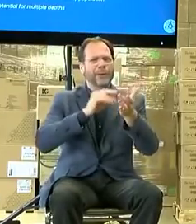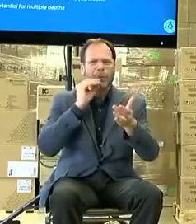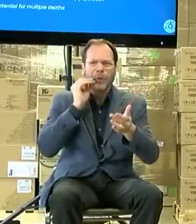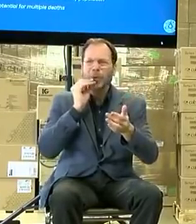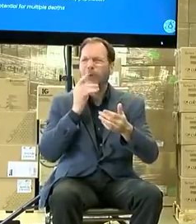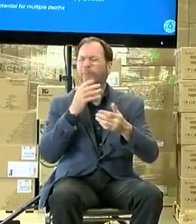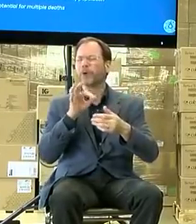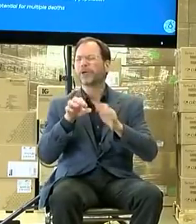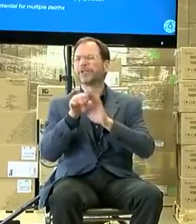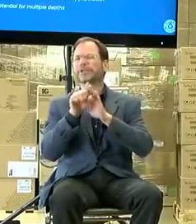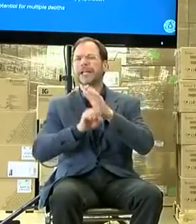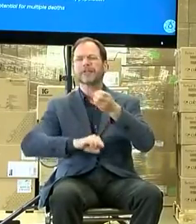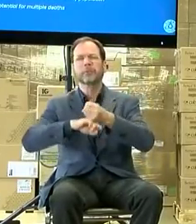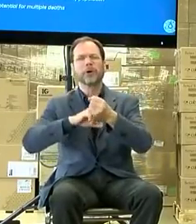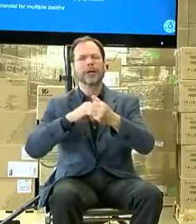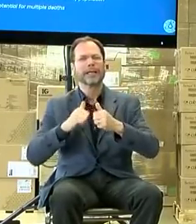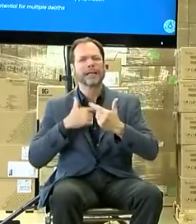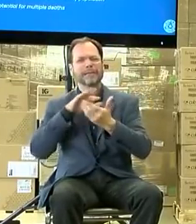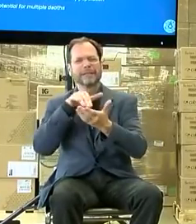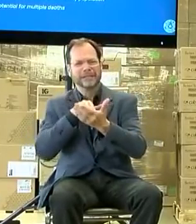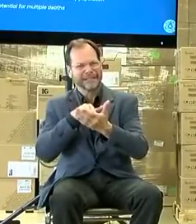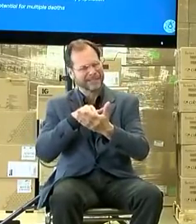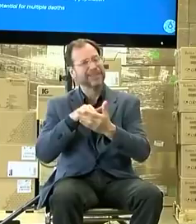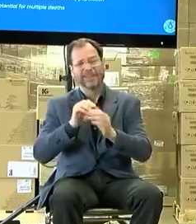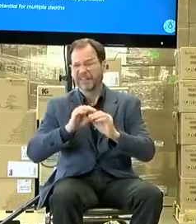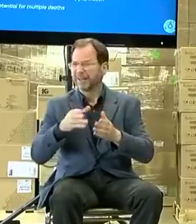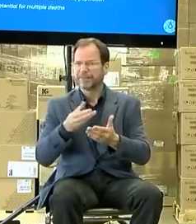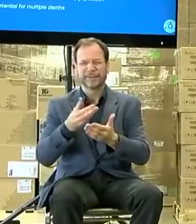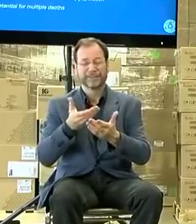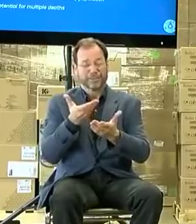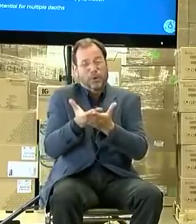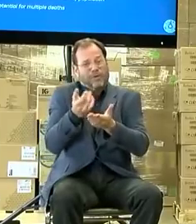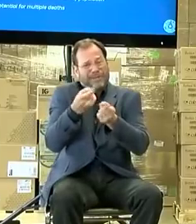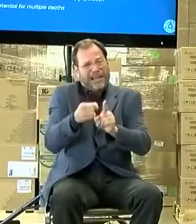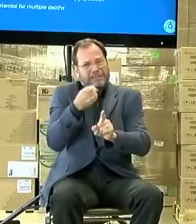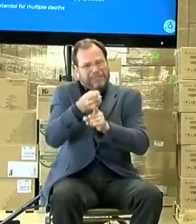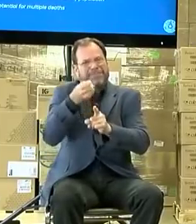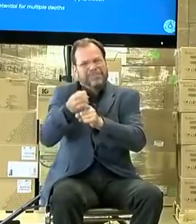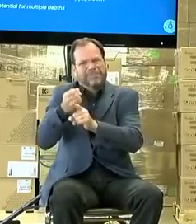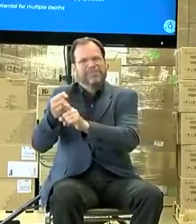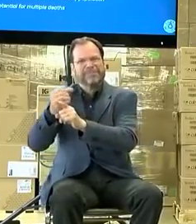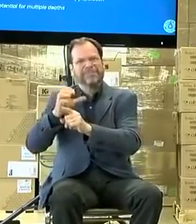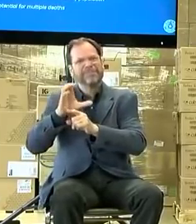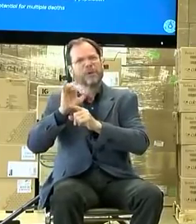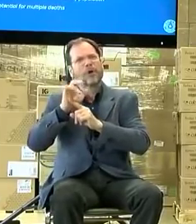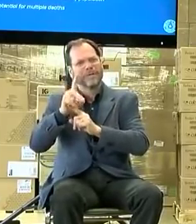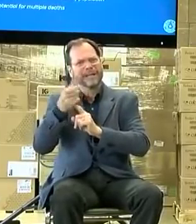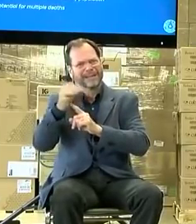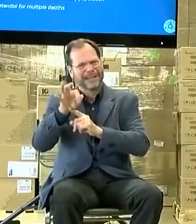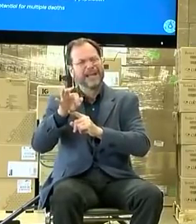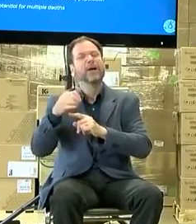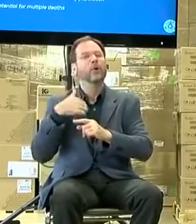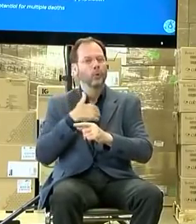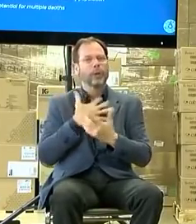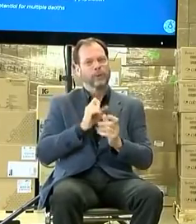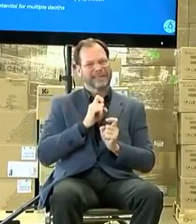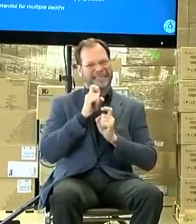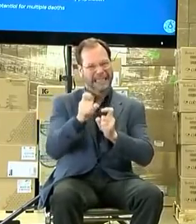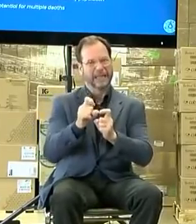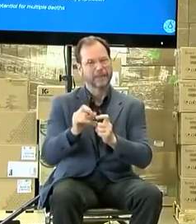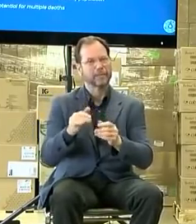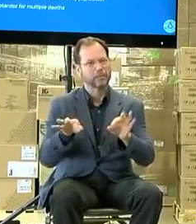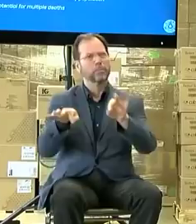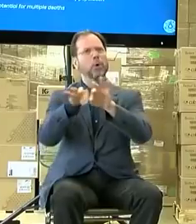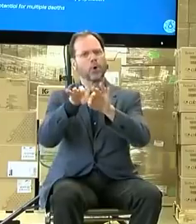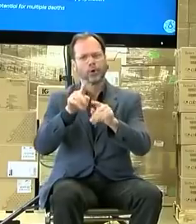or a state-supported living center where there were proven cases of COVID-19, and we wanted to get personal protective equipment to